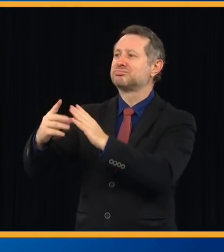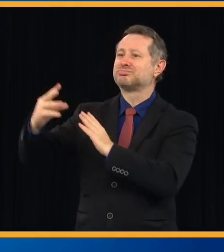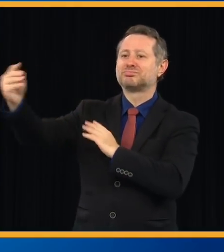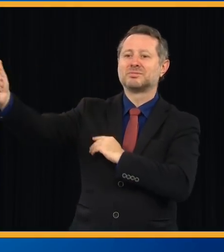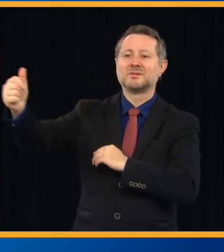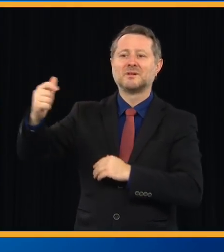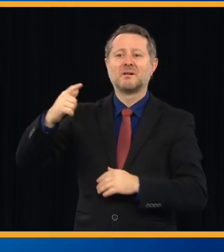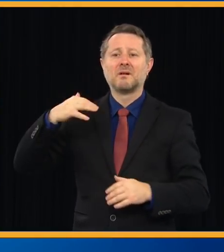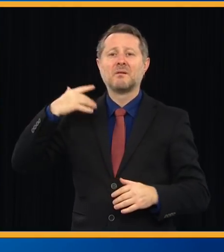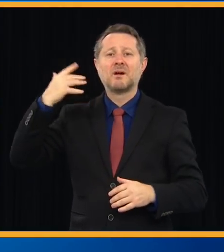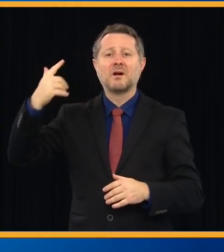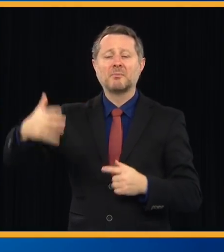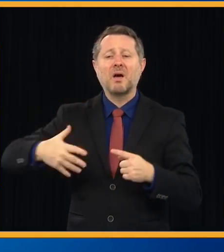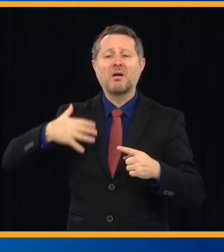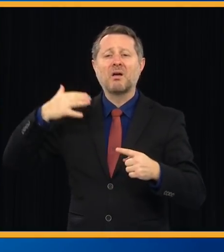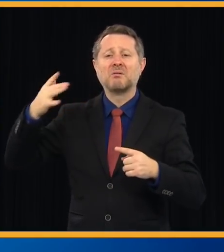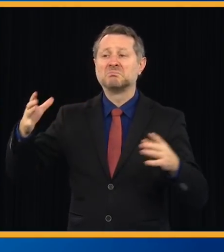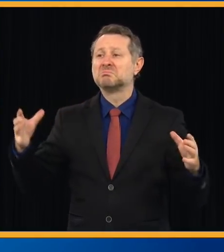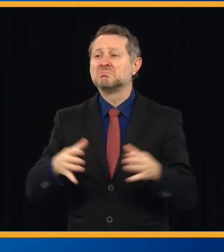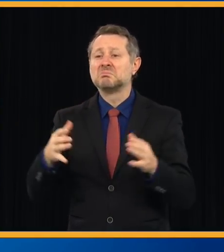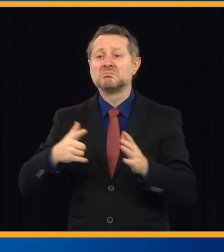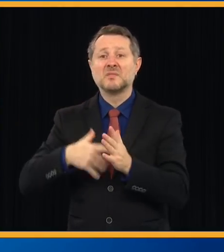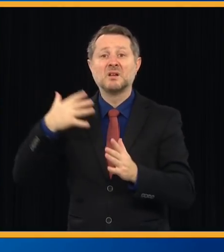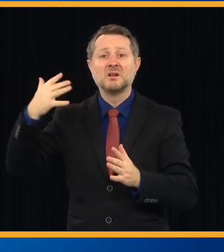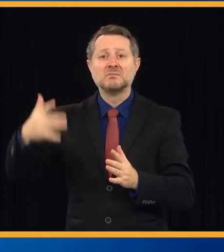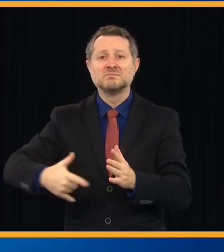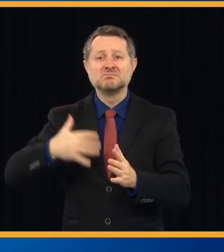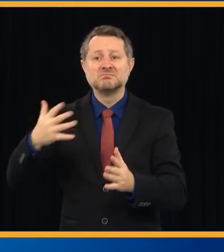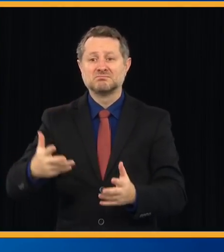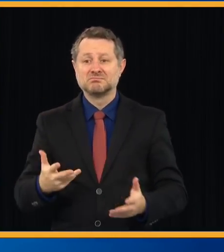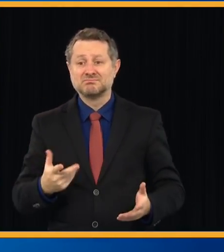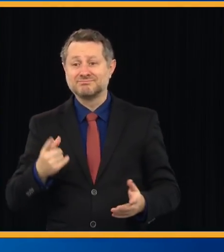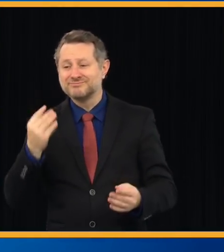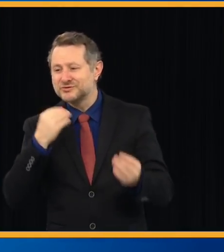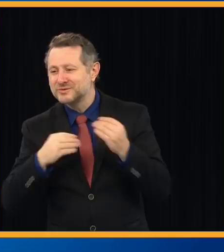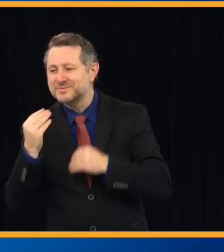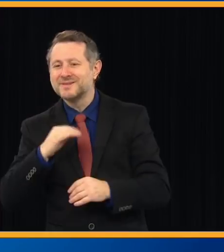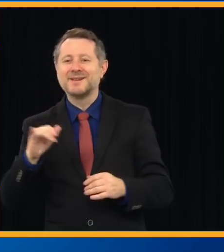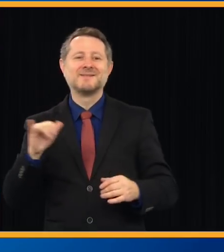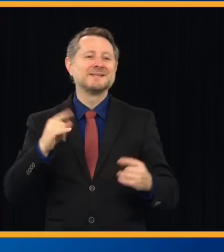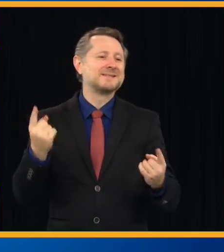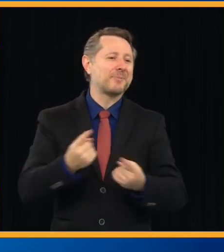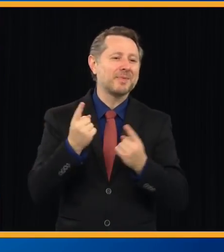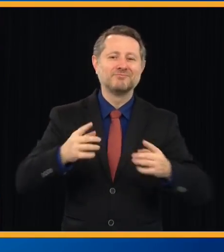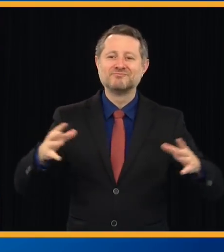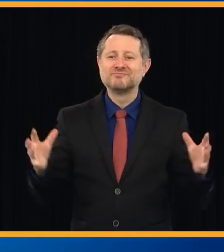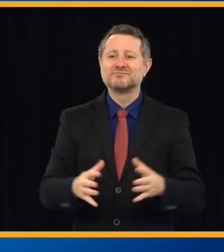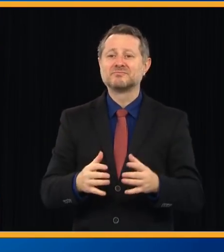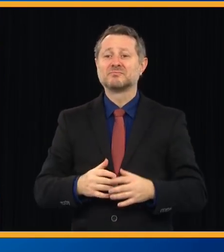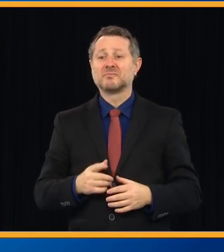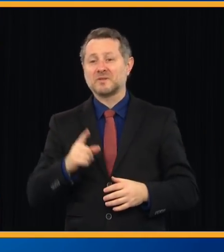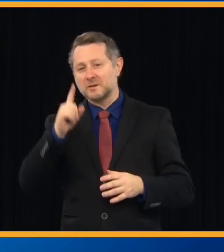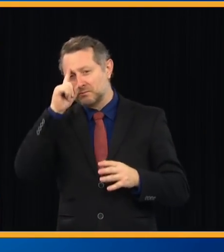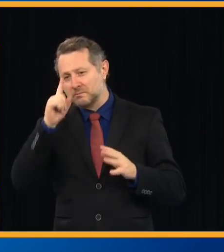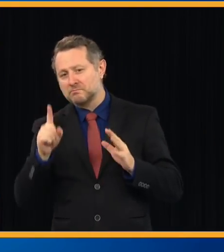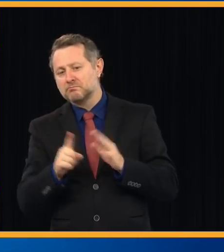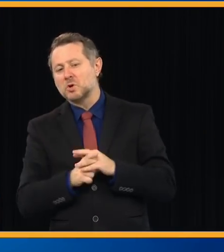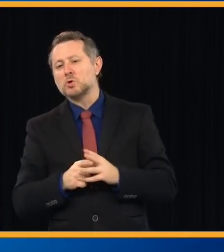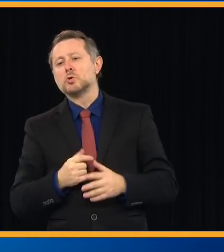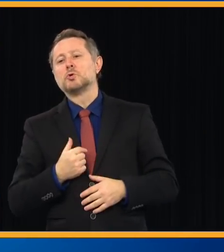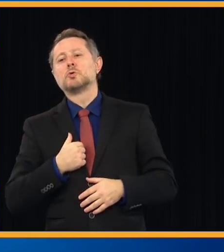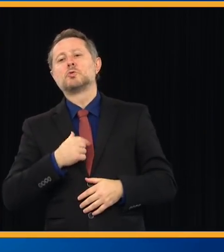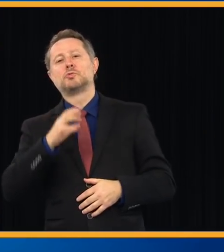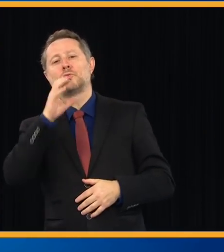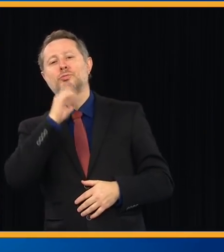holidays for a few hours here. Maybe you steal a Saturday once in a while. Reminded me of the Harry Chapin song, Cats